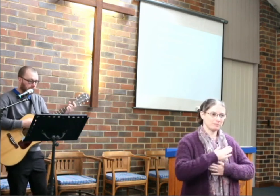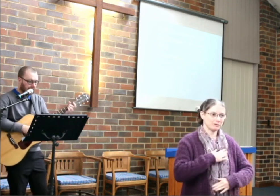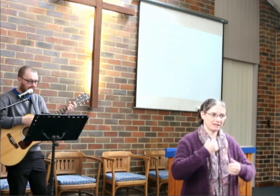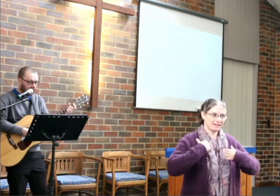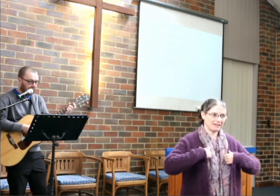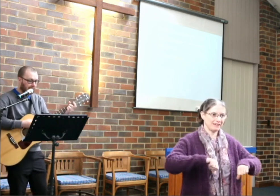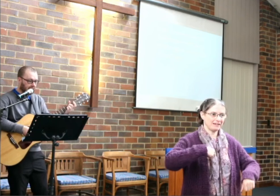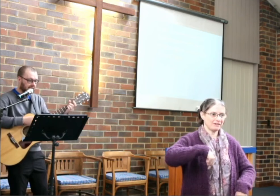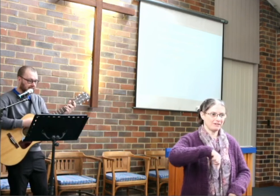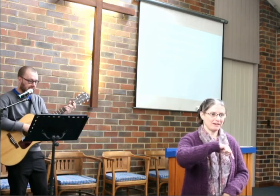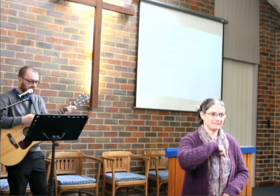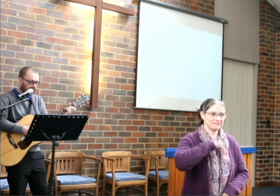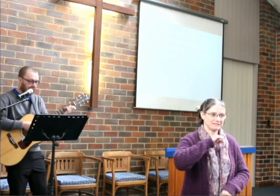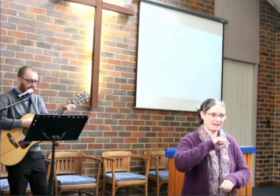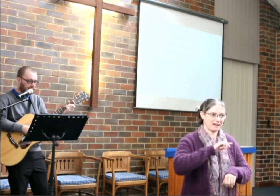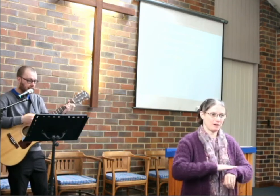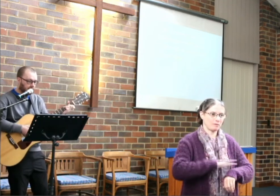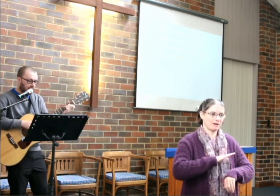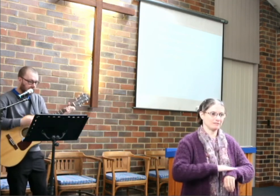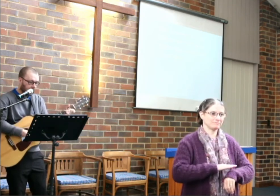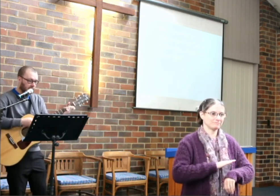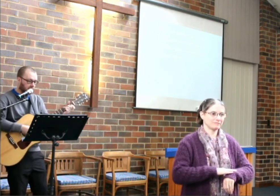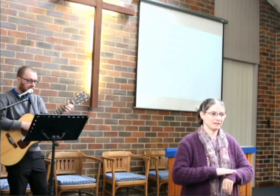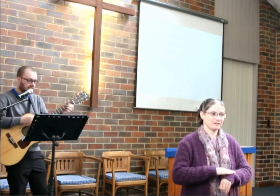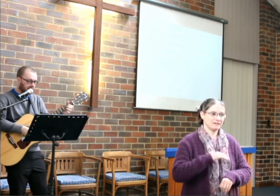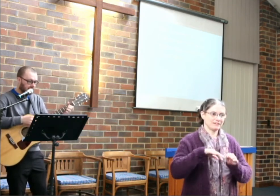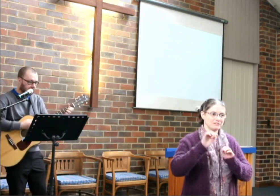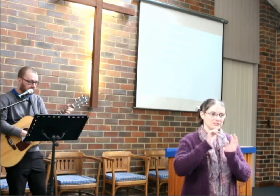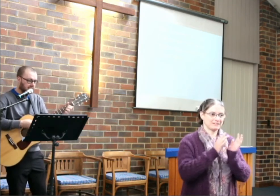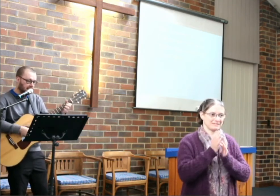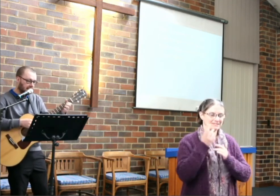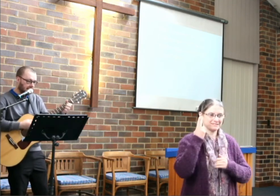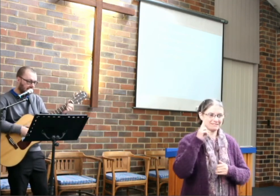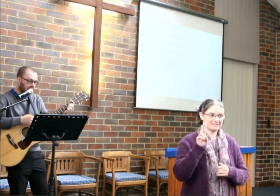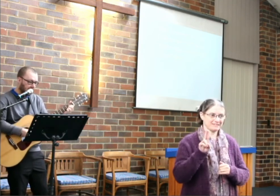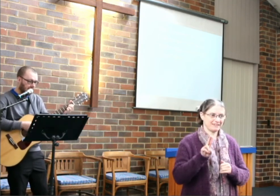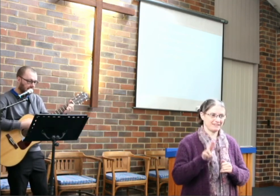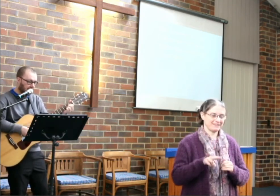humble and heal us this hour in Jesus'